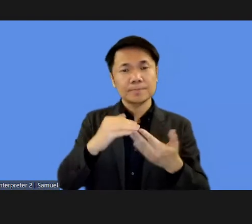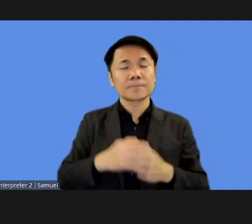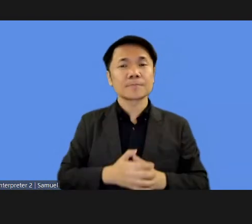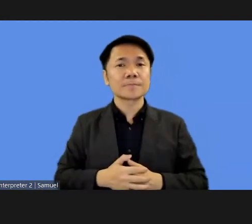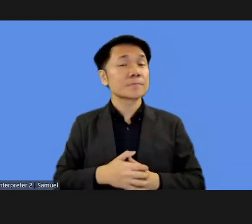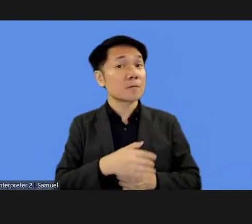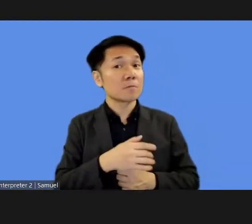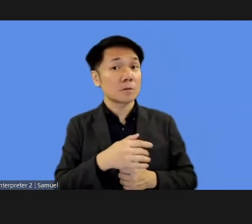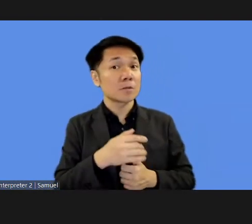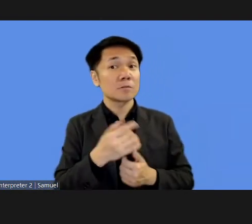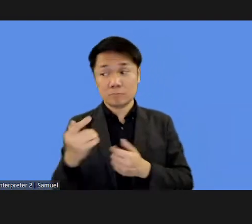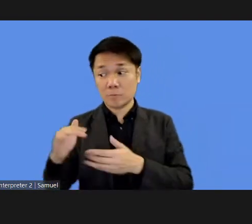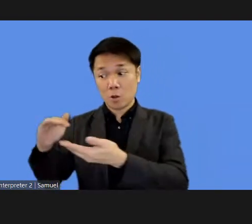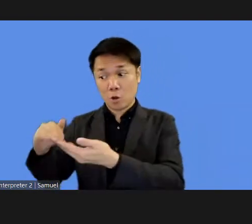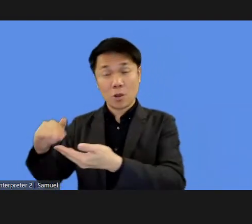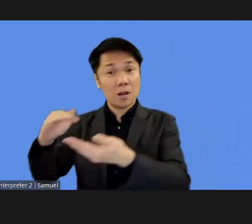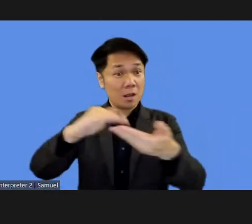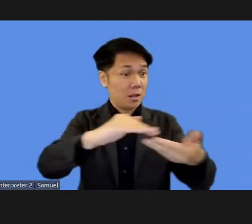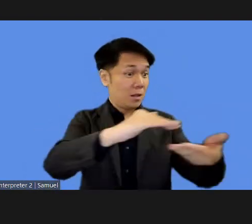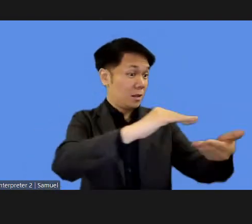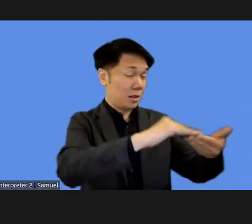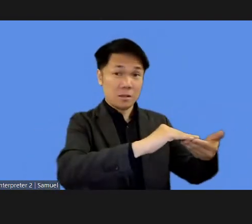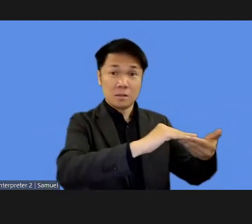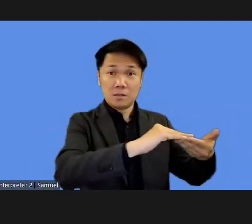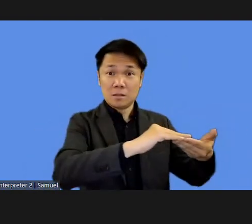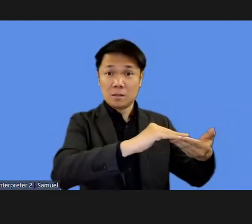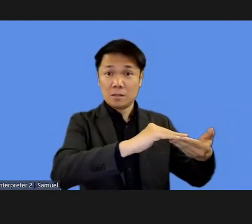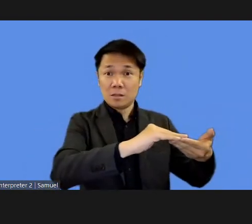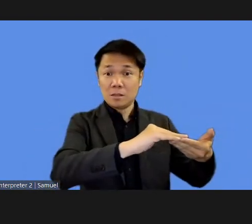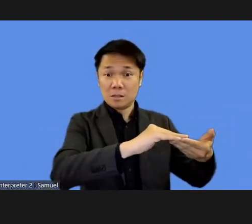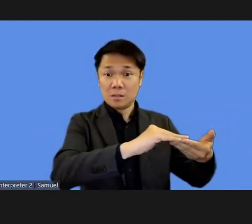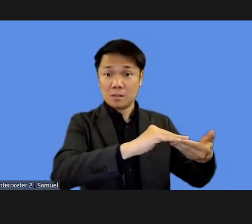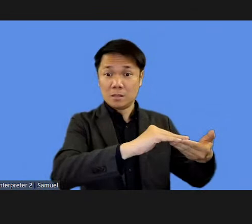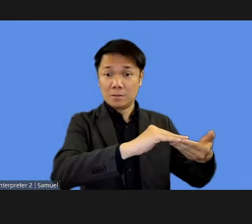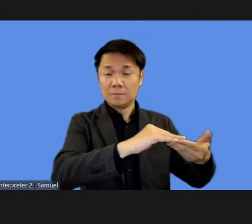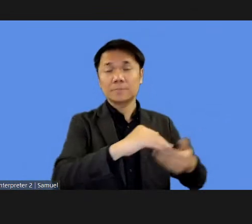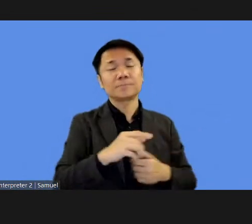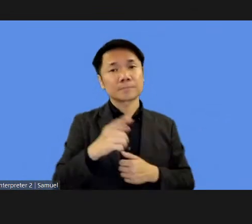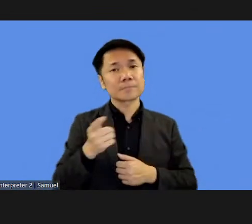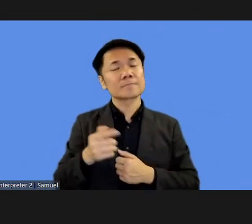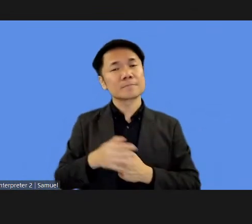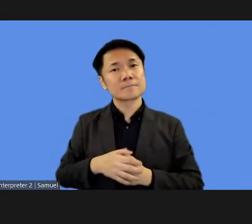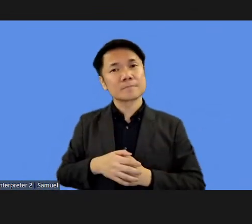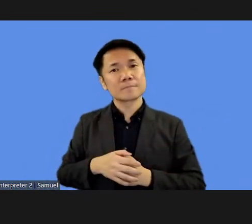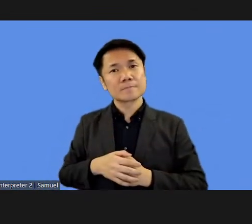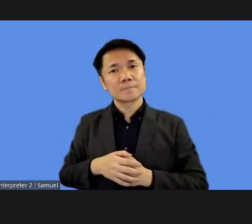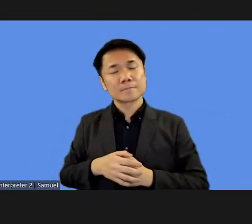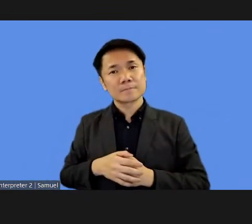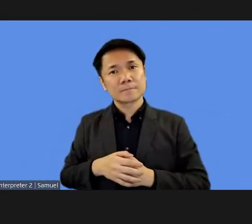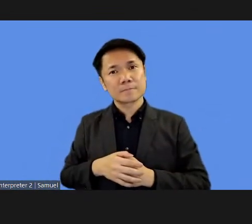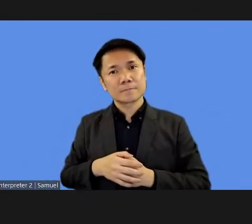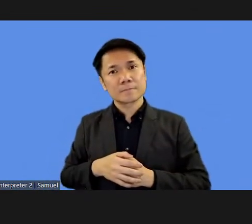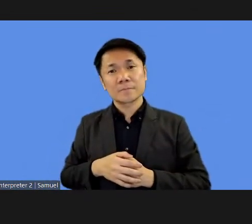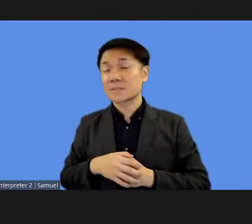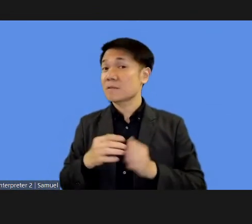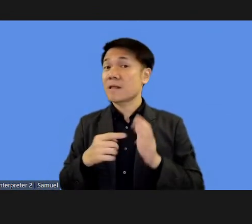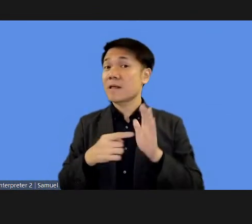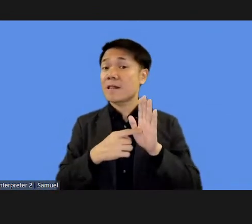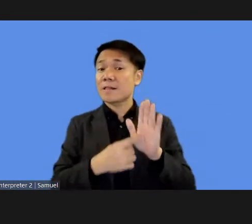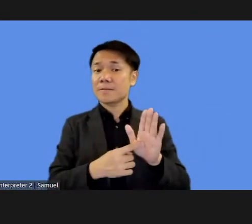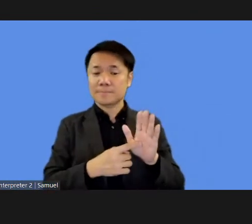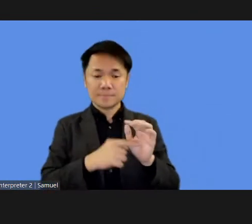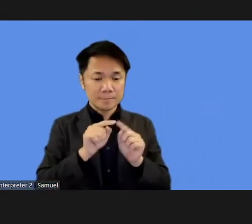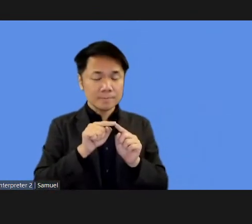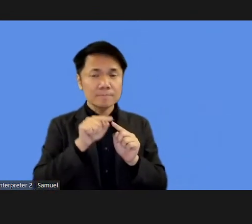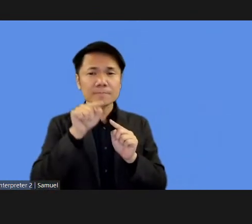work is we're trying to support the water desks of the different regions like SADC,